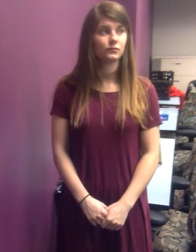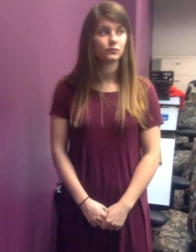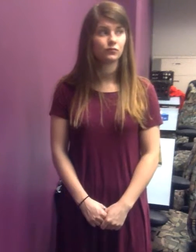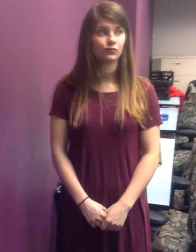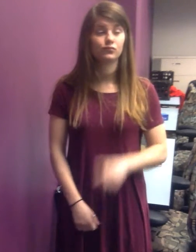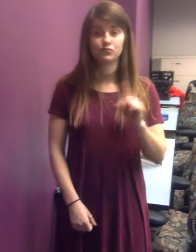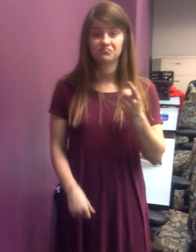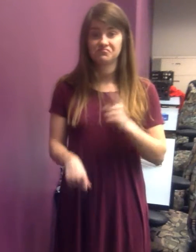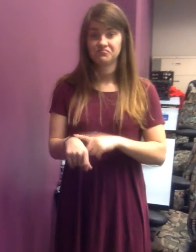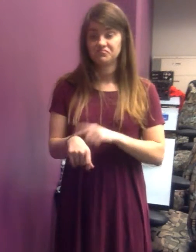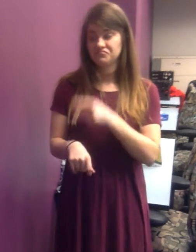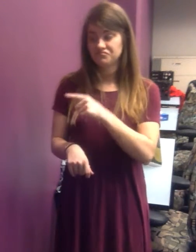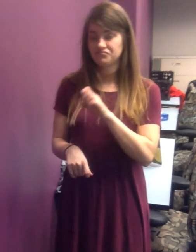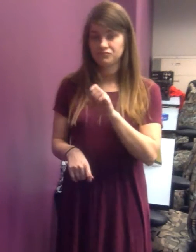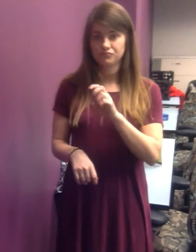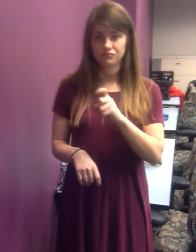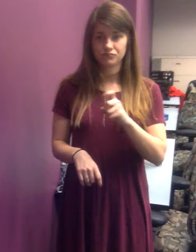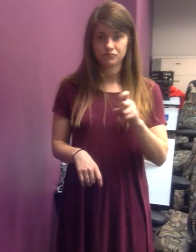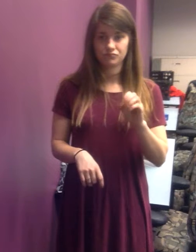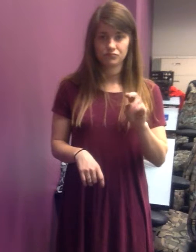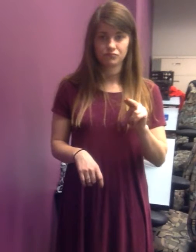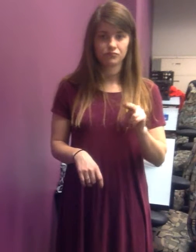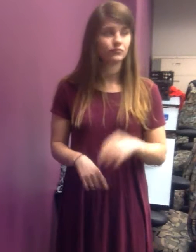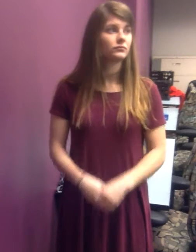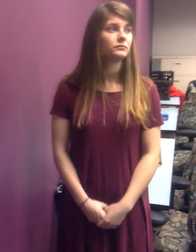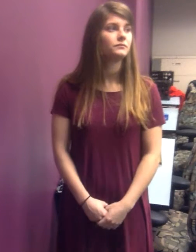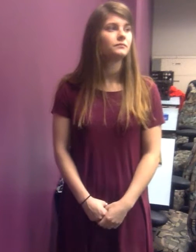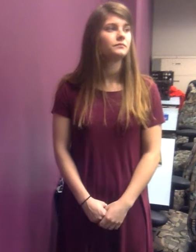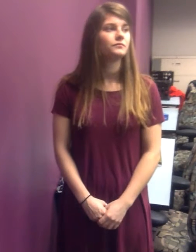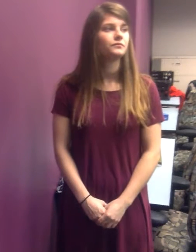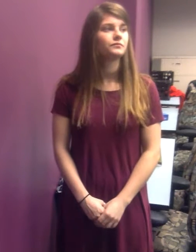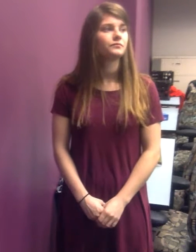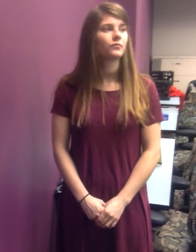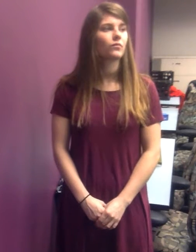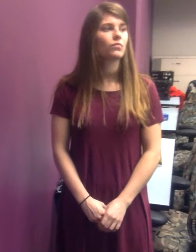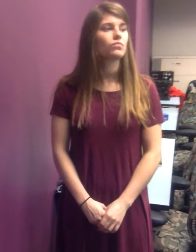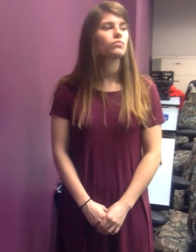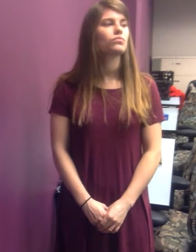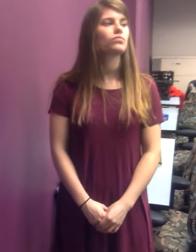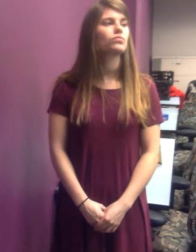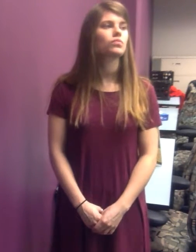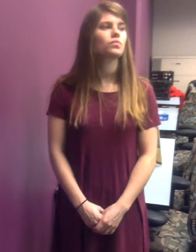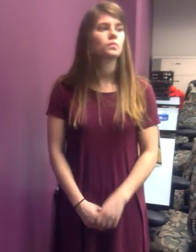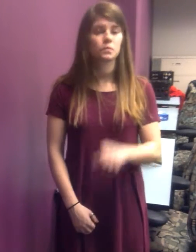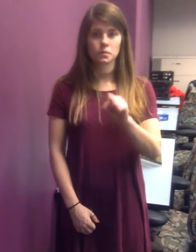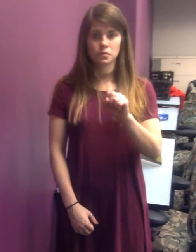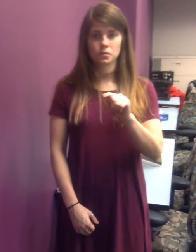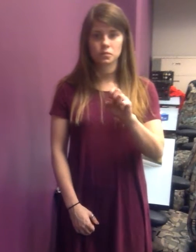Kyoto Accords in 1997, but most of them lobbied against the treaty on economic and fairness grounds.